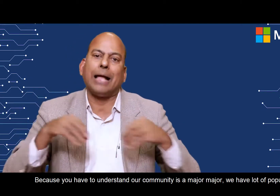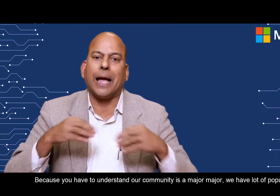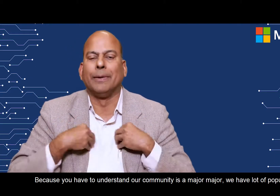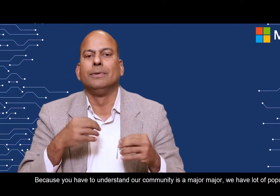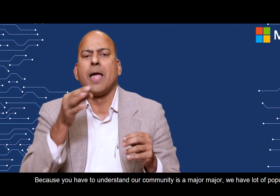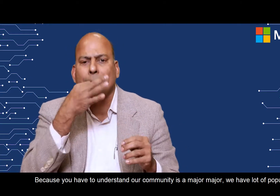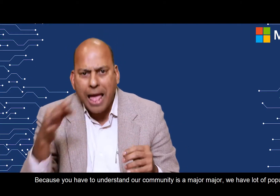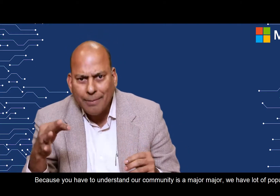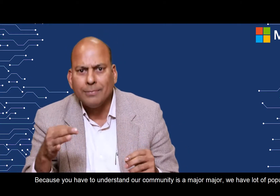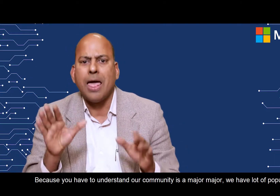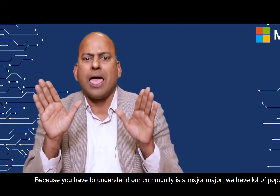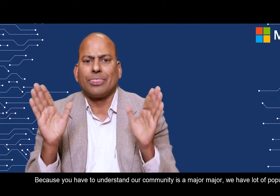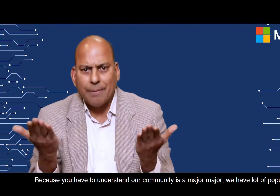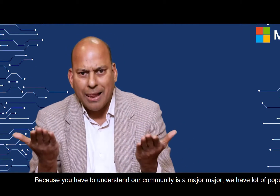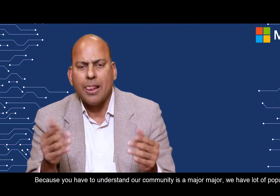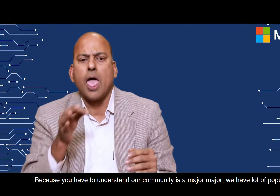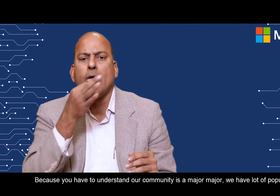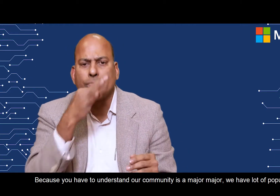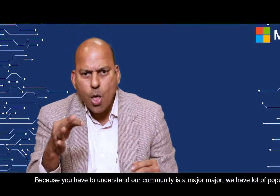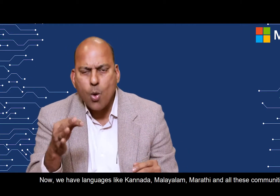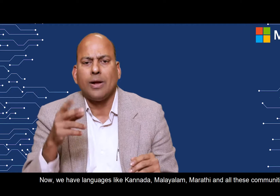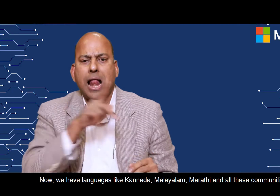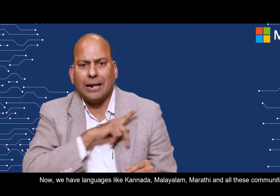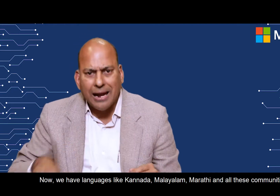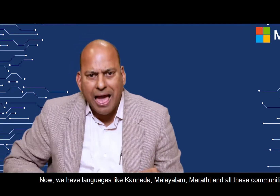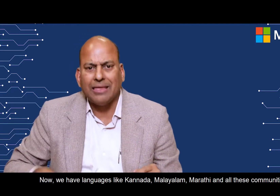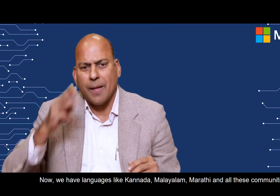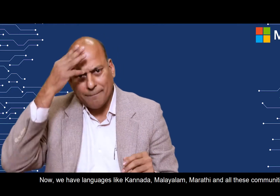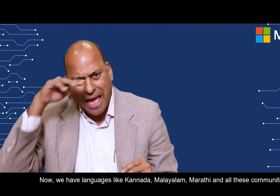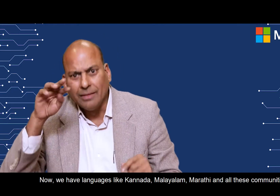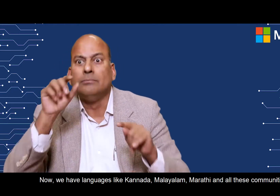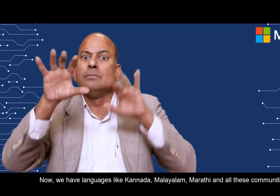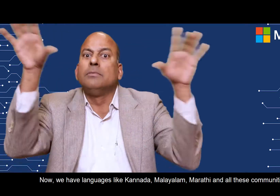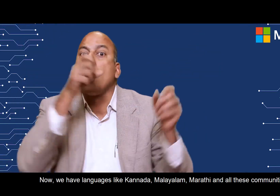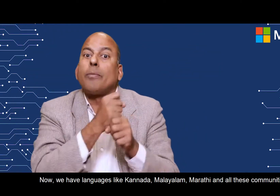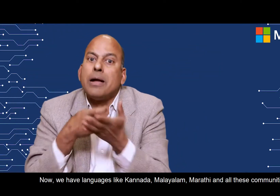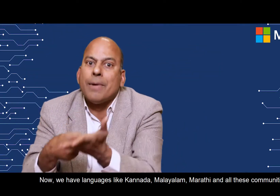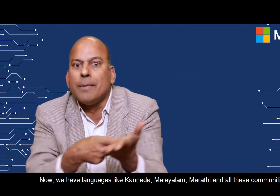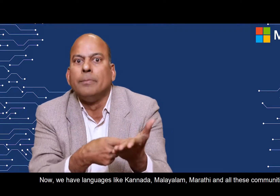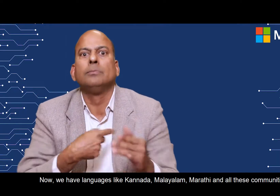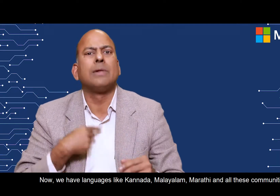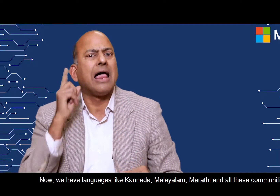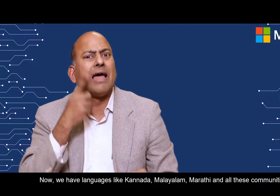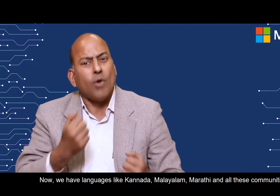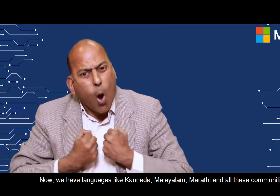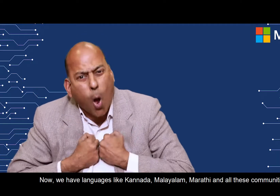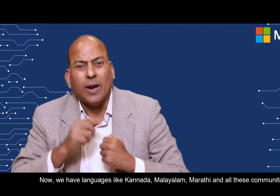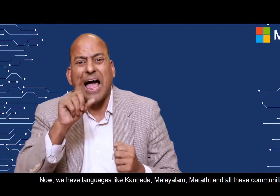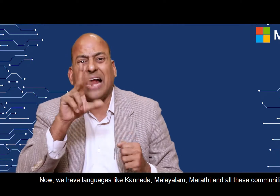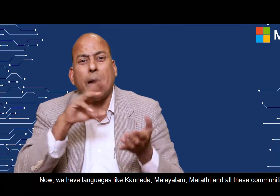a major, we have a lot of population. Now we have languages like Kannada, Malayalam, Marathi, and all these